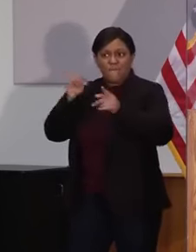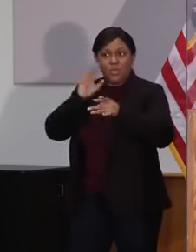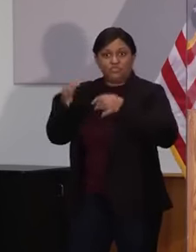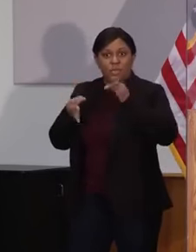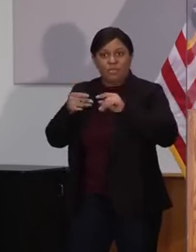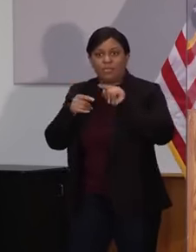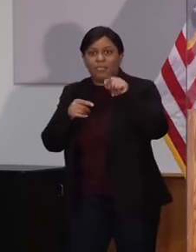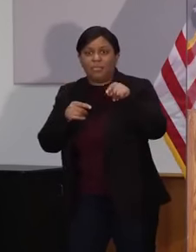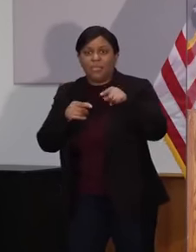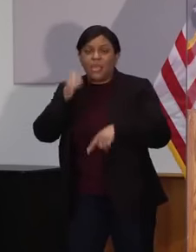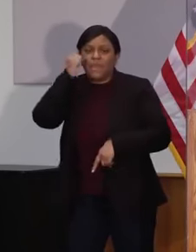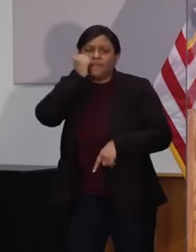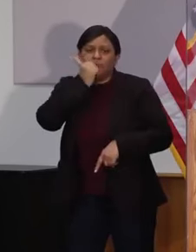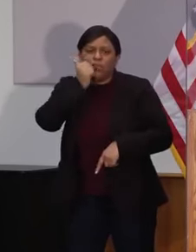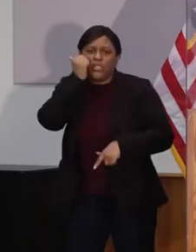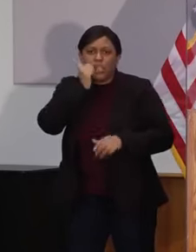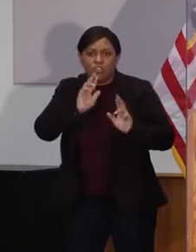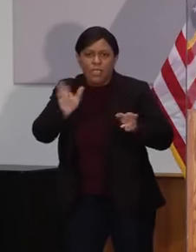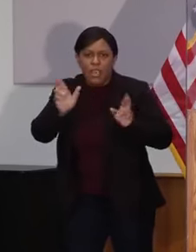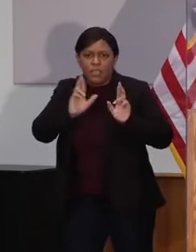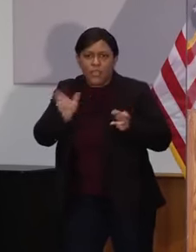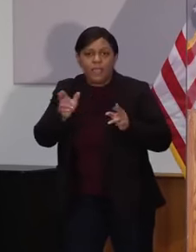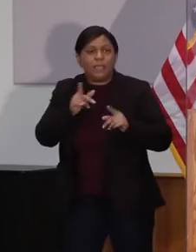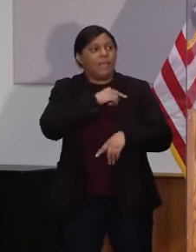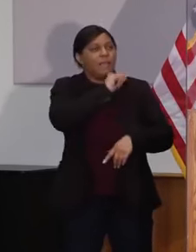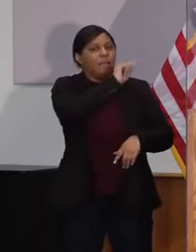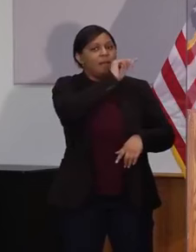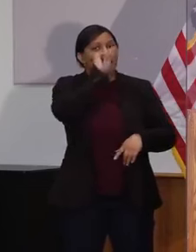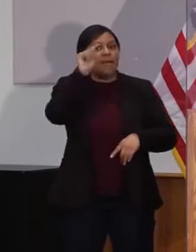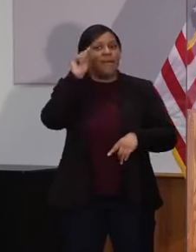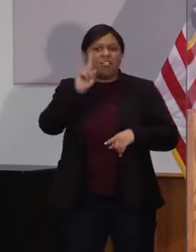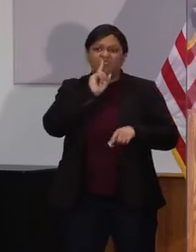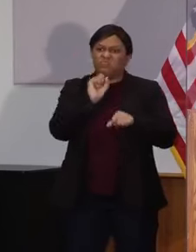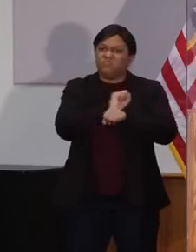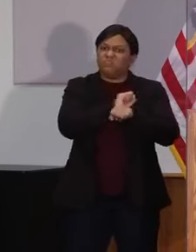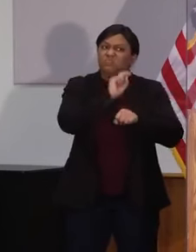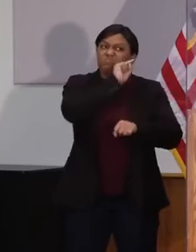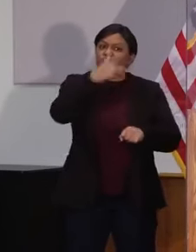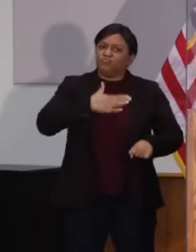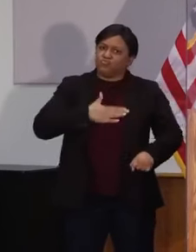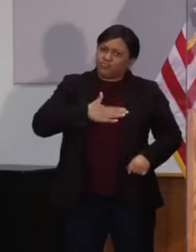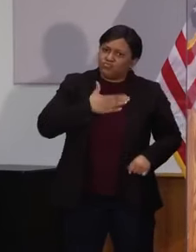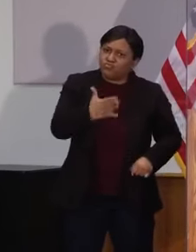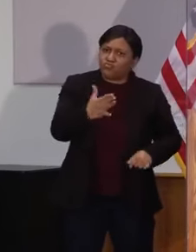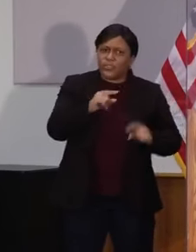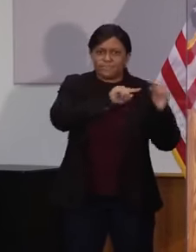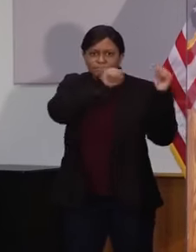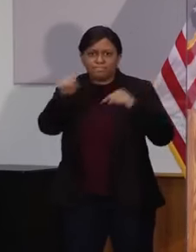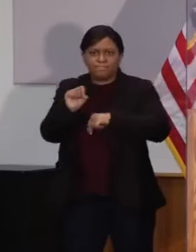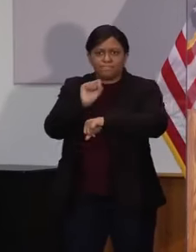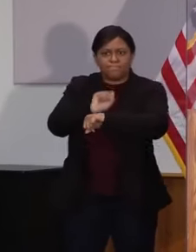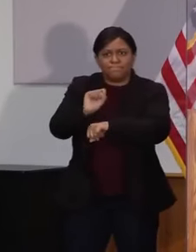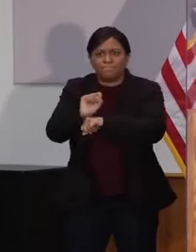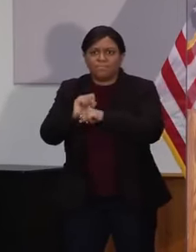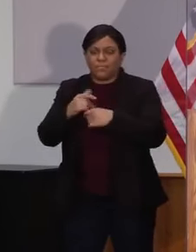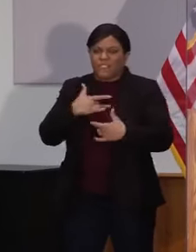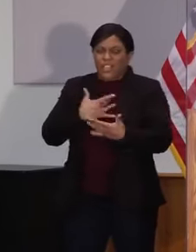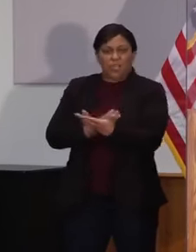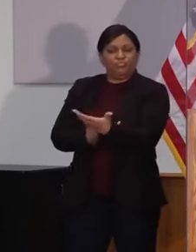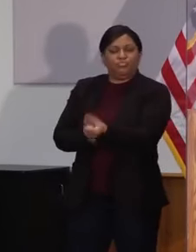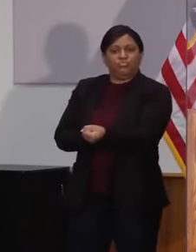another group of officers who are being dedicated to this effort. And so I am very confident that we are going to make